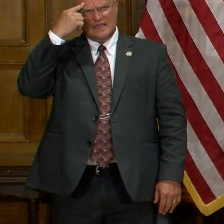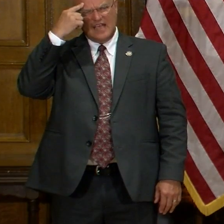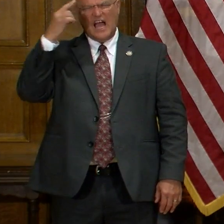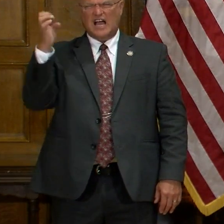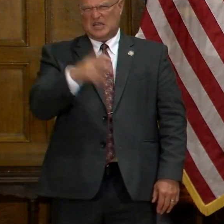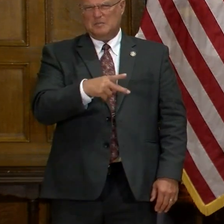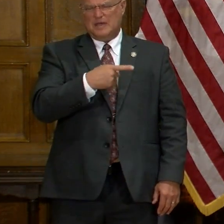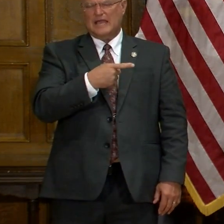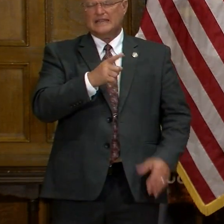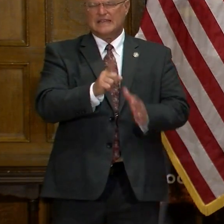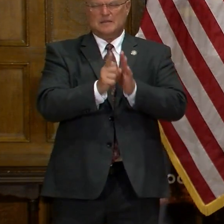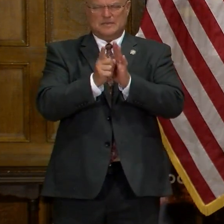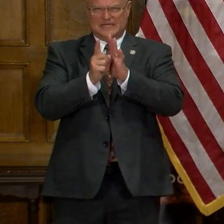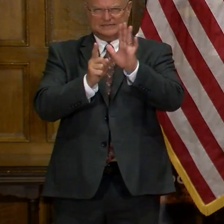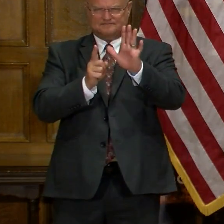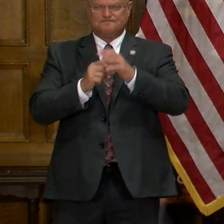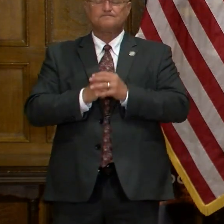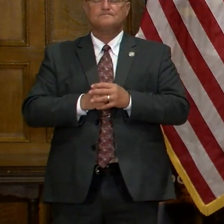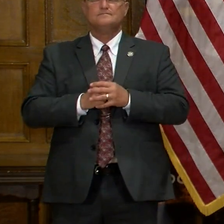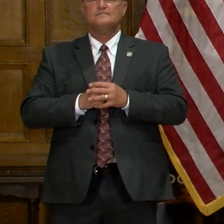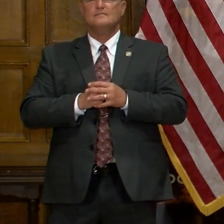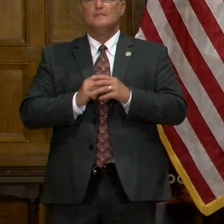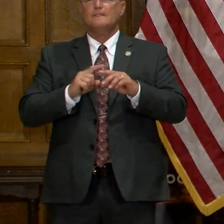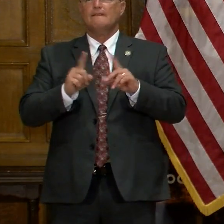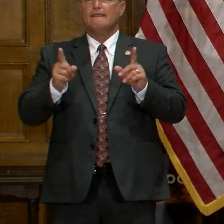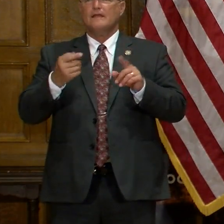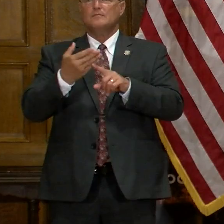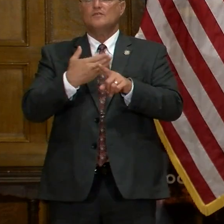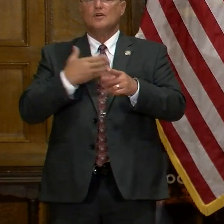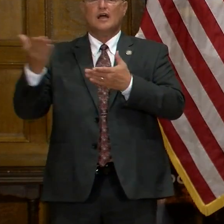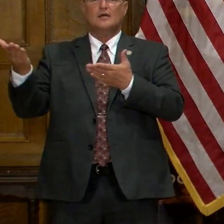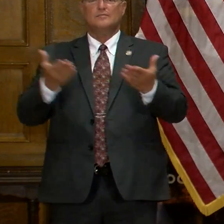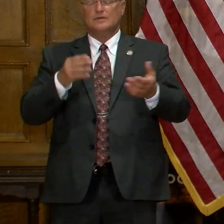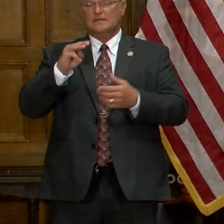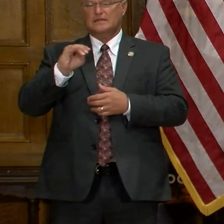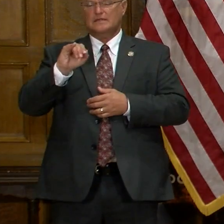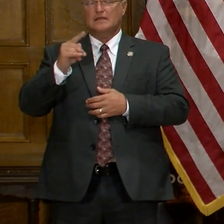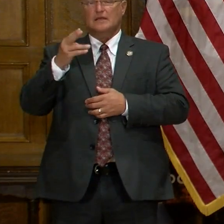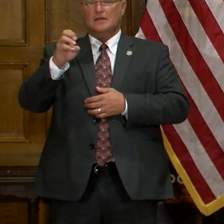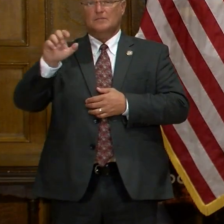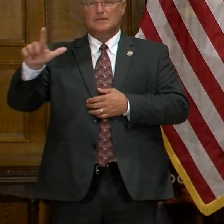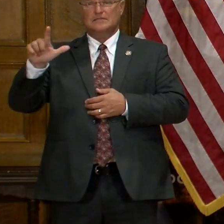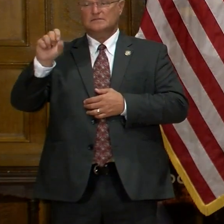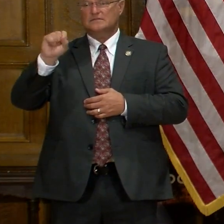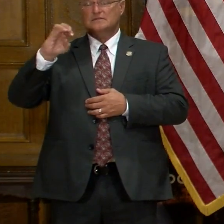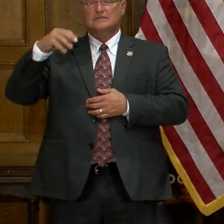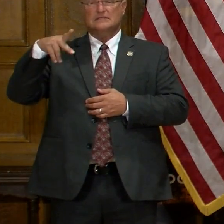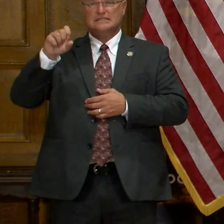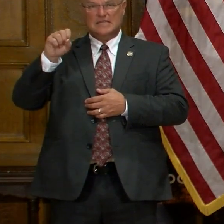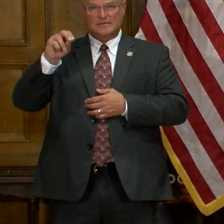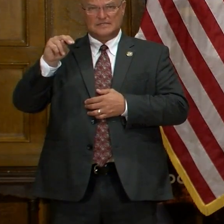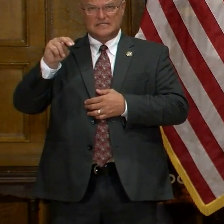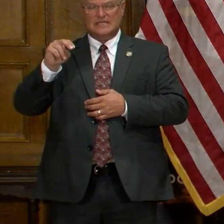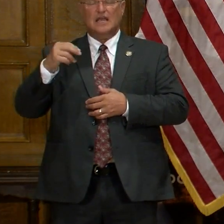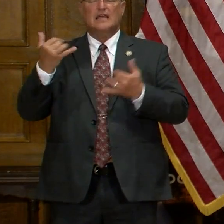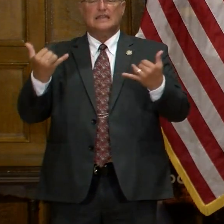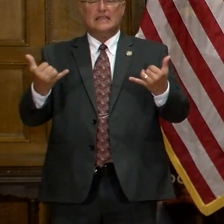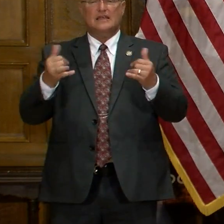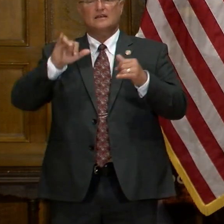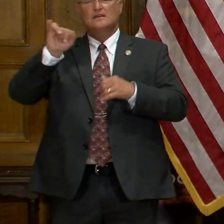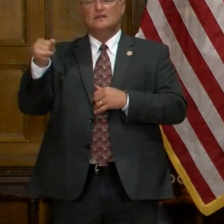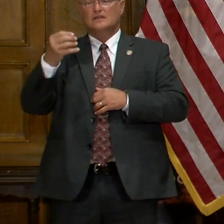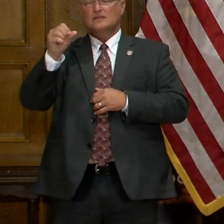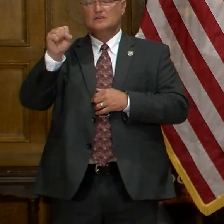I'll come back to that here in just a minute. Before I bring Mitchell Simpson in, let me ask Dr. Jose